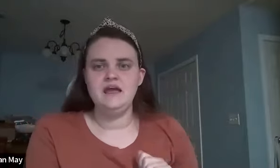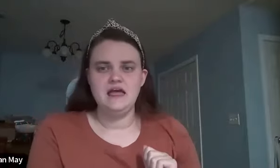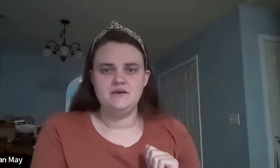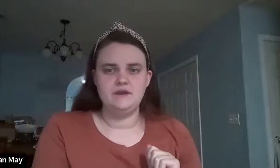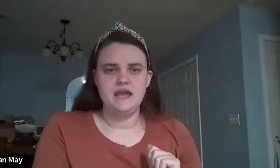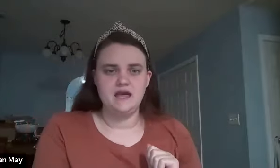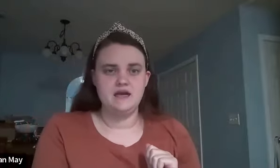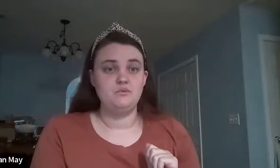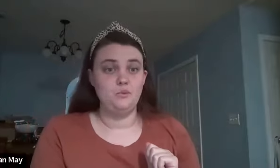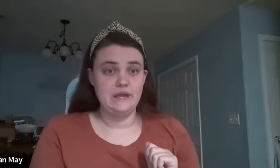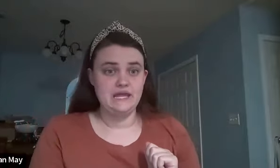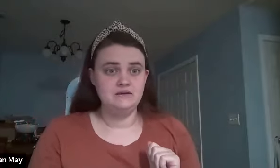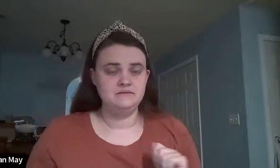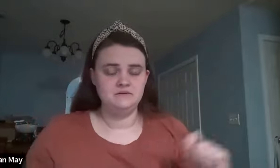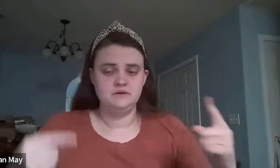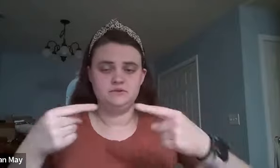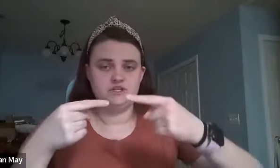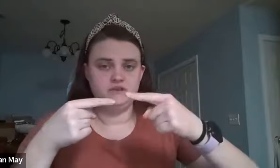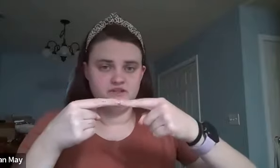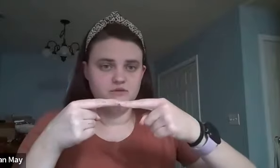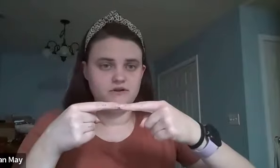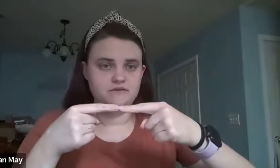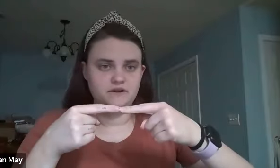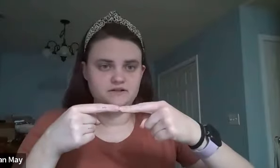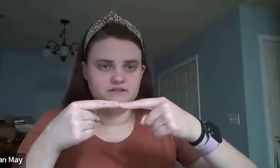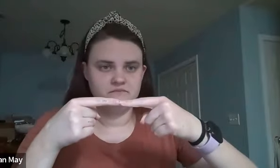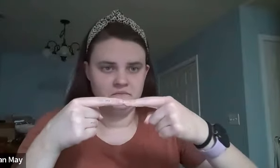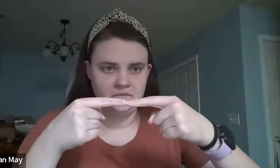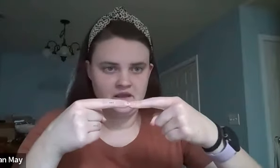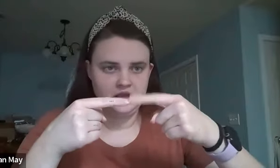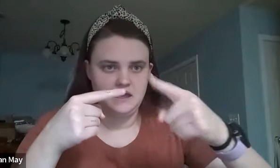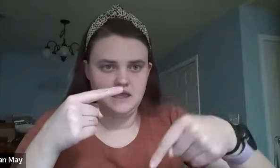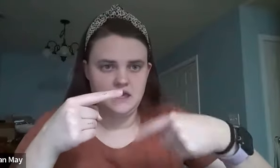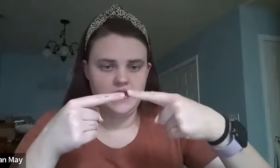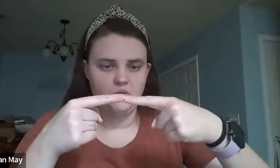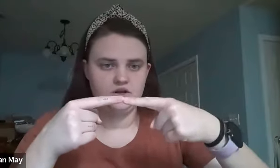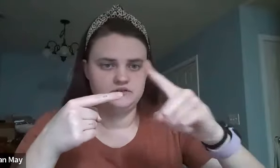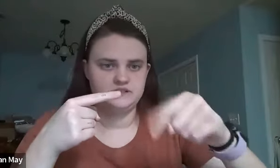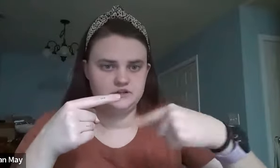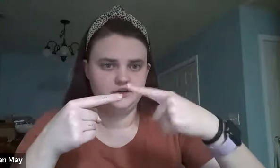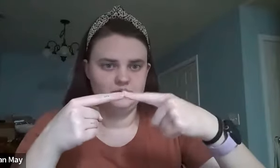And then we have when, which is going to be the 2 pointer fingers. And one goes in a circular